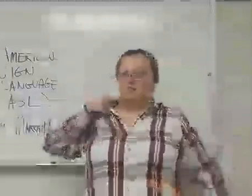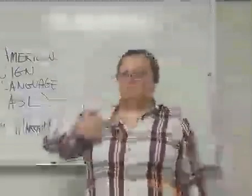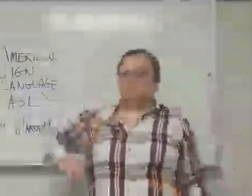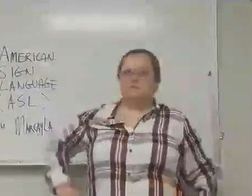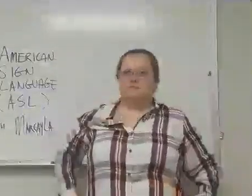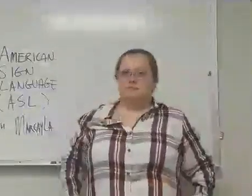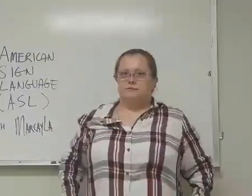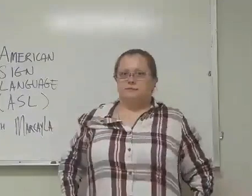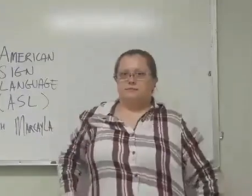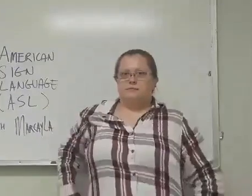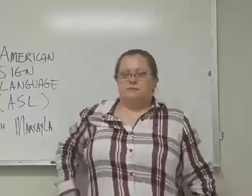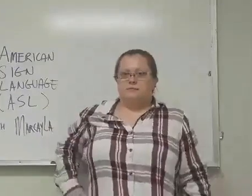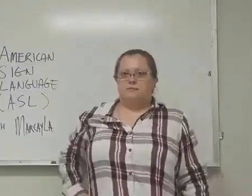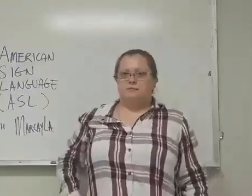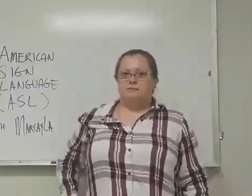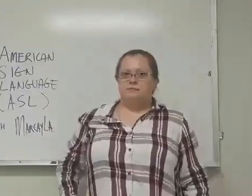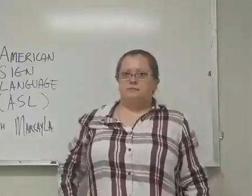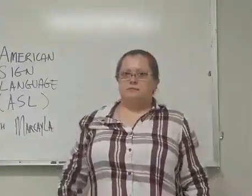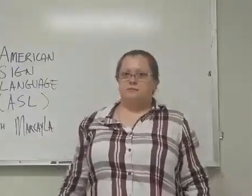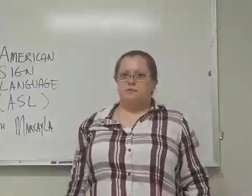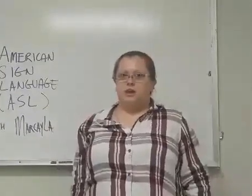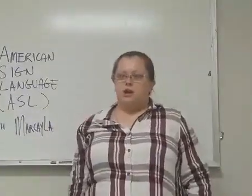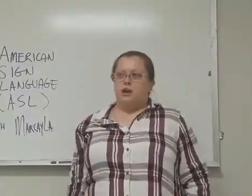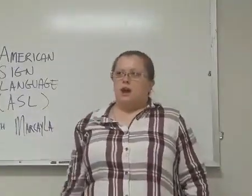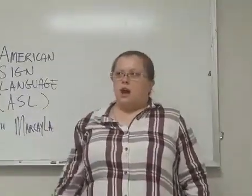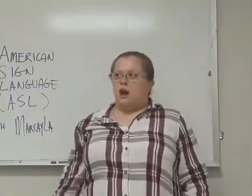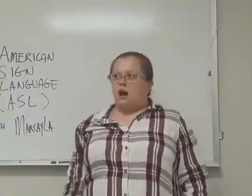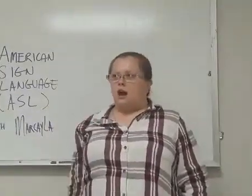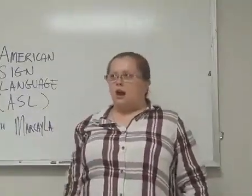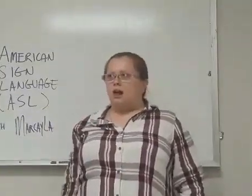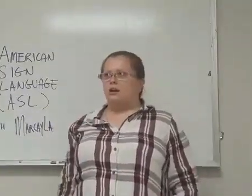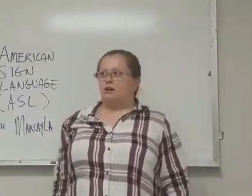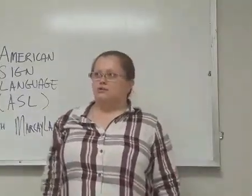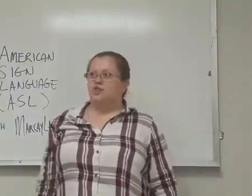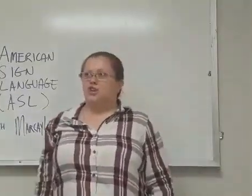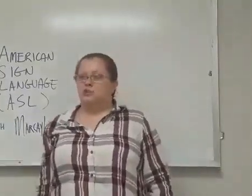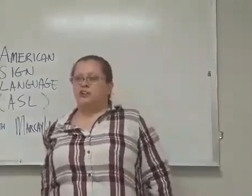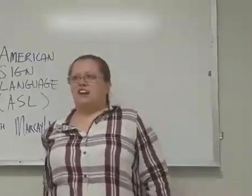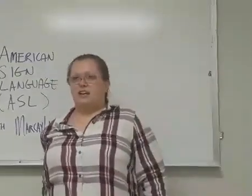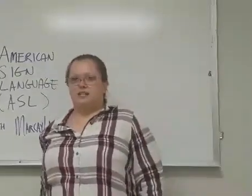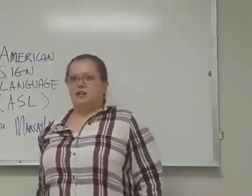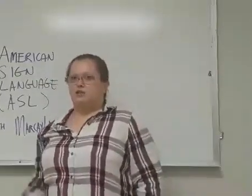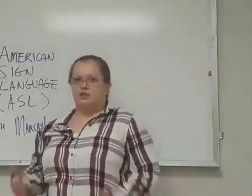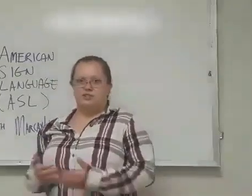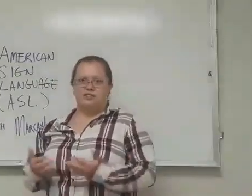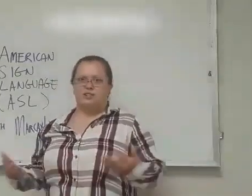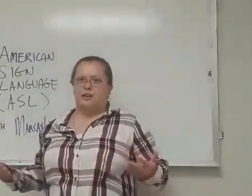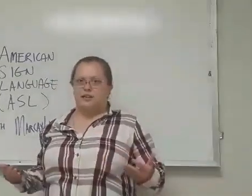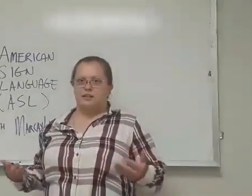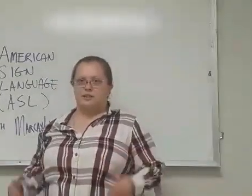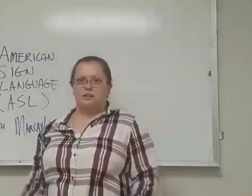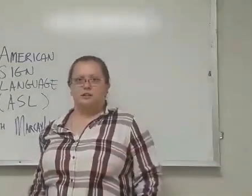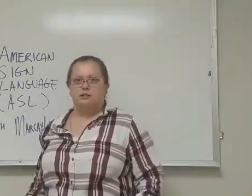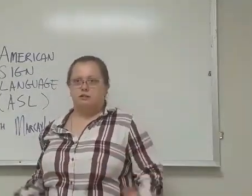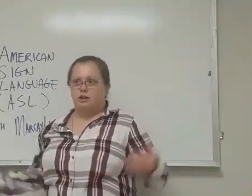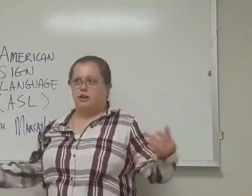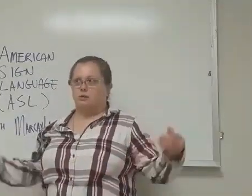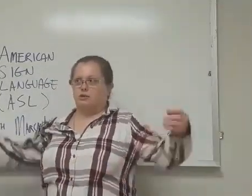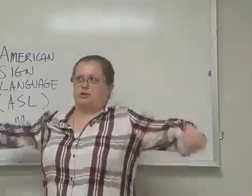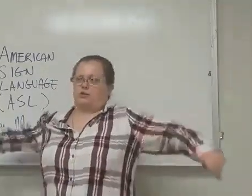know a little sign, or do you say I know a little ASL? I generally ASL just because it's a lot easier. Okay. It's